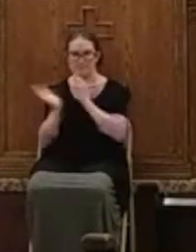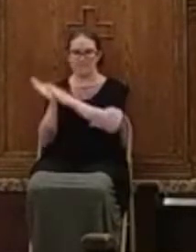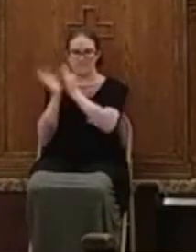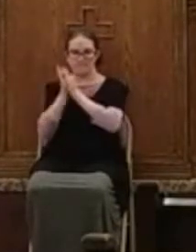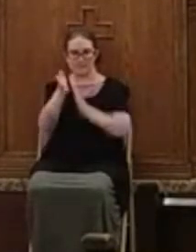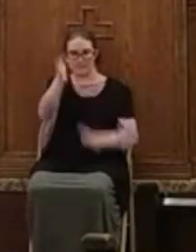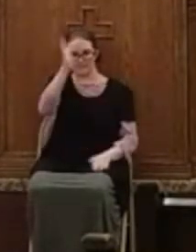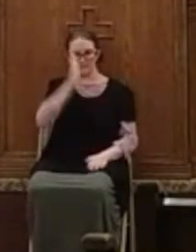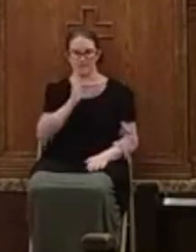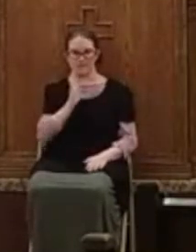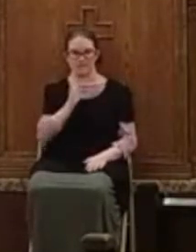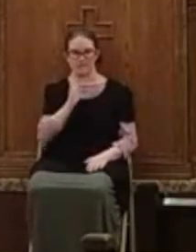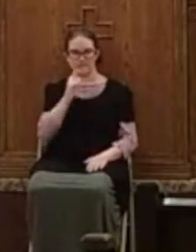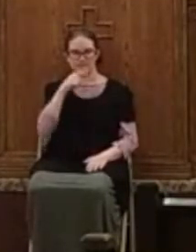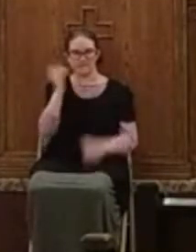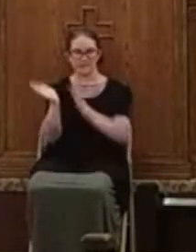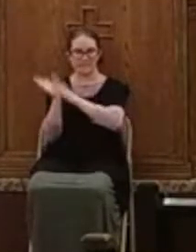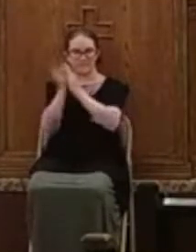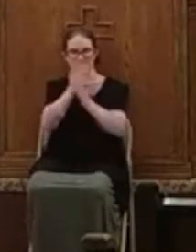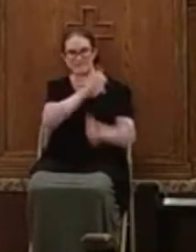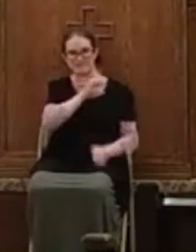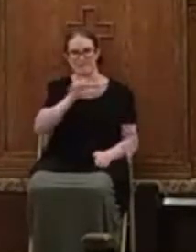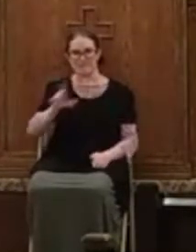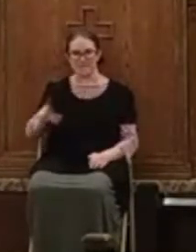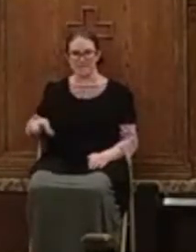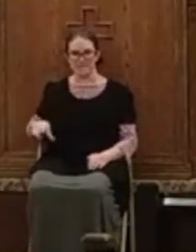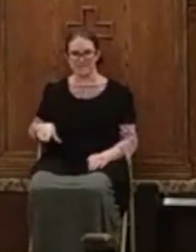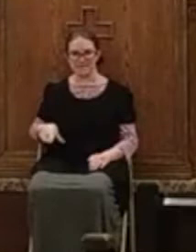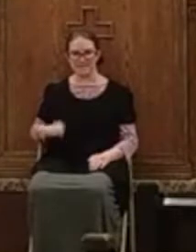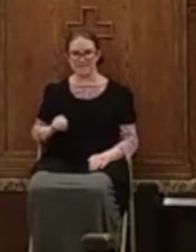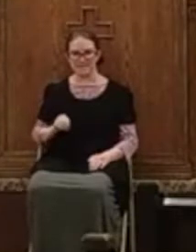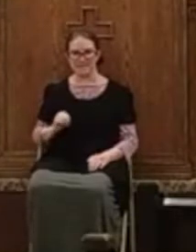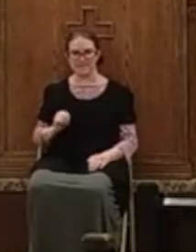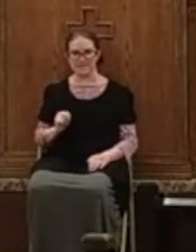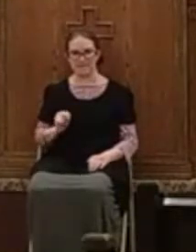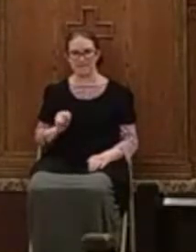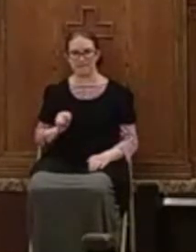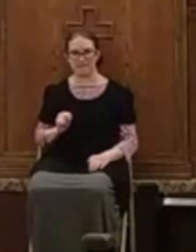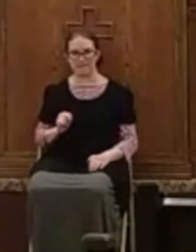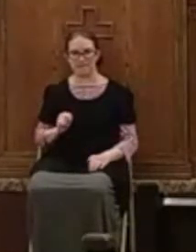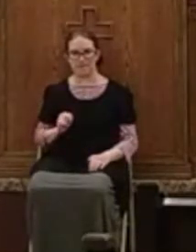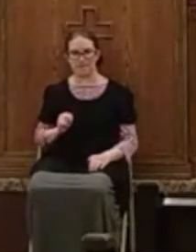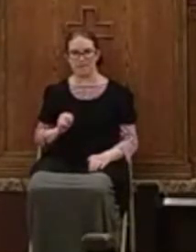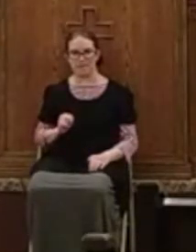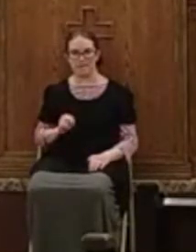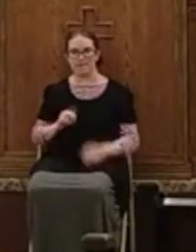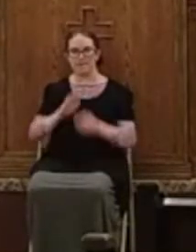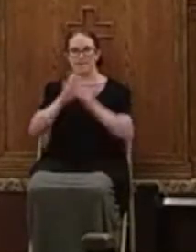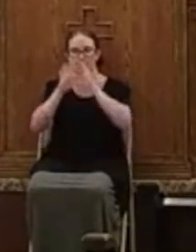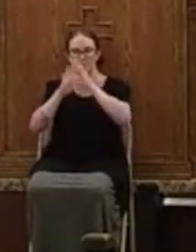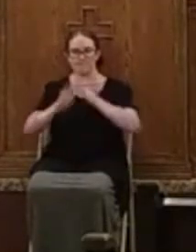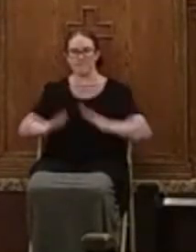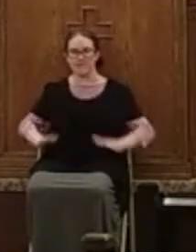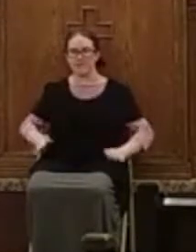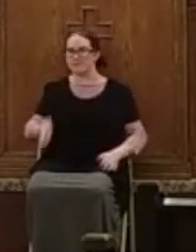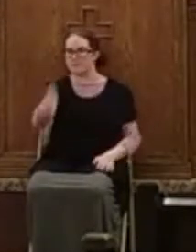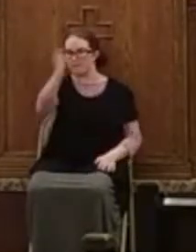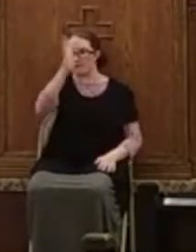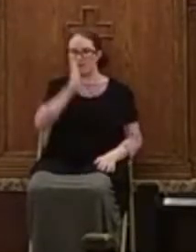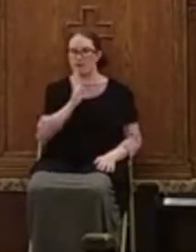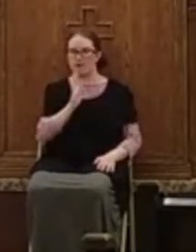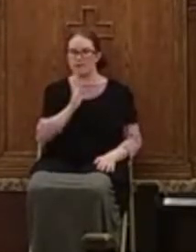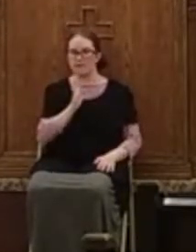Praise God. Somebody said, praise the Lord. Praise the Lord. Amen. We have peace with God. Yes,